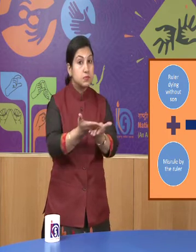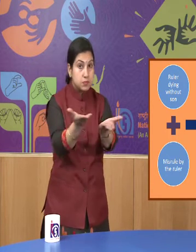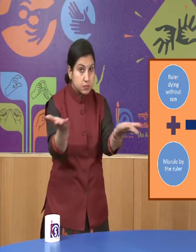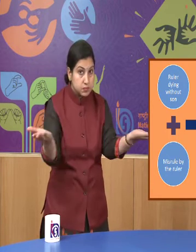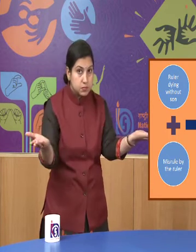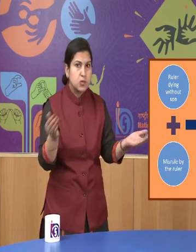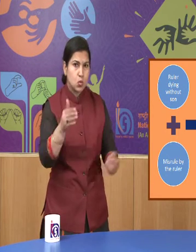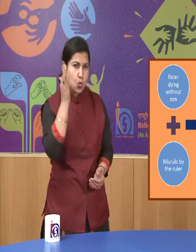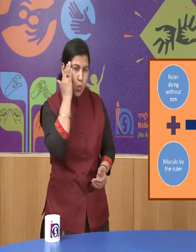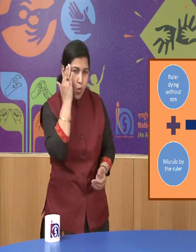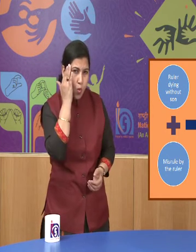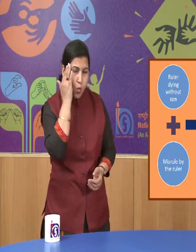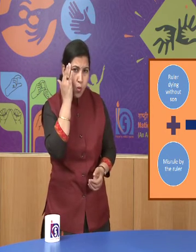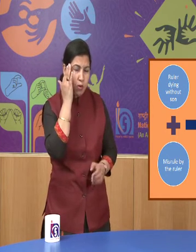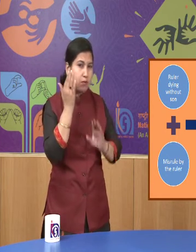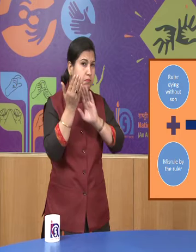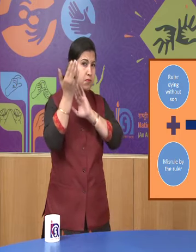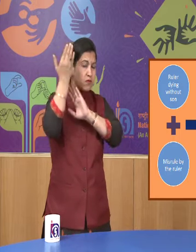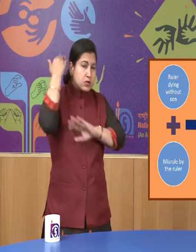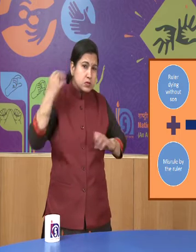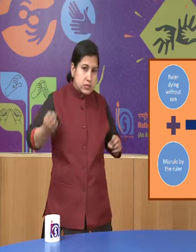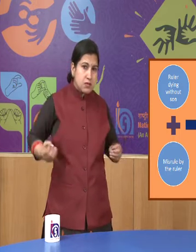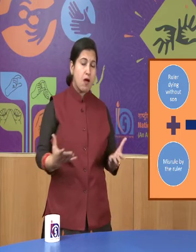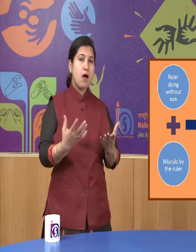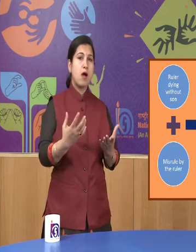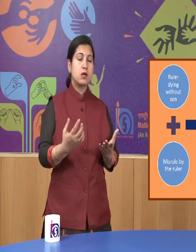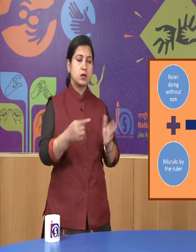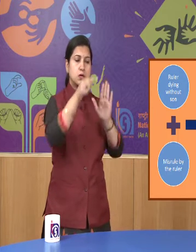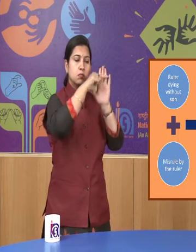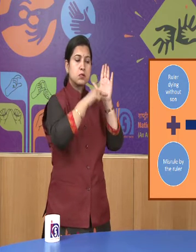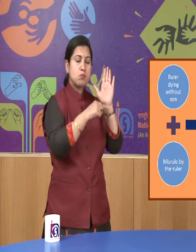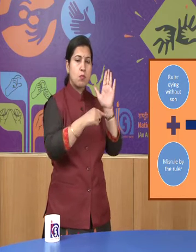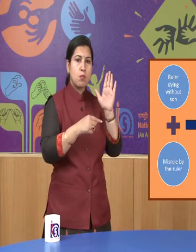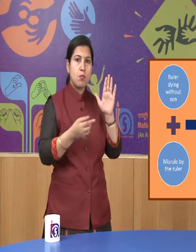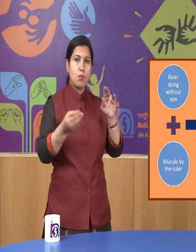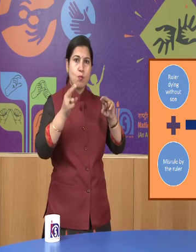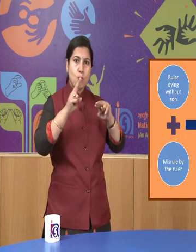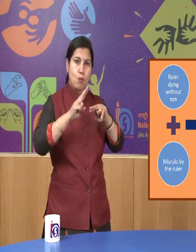Learners, do you know who had started the policy of doctrine of lapse?